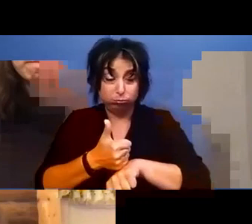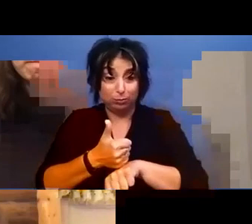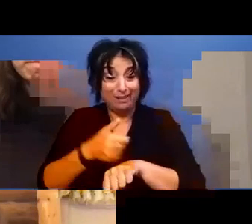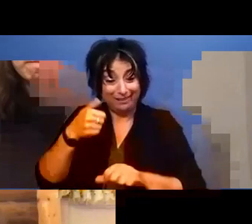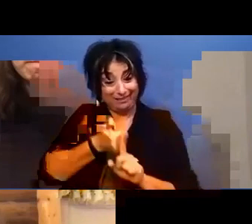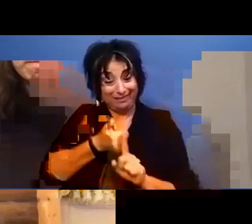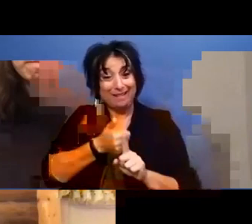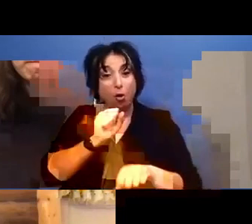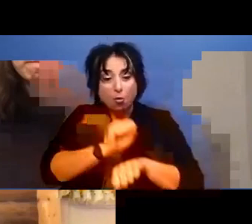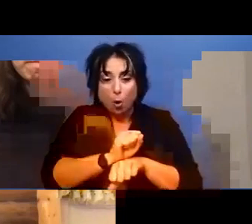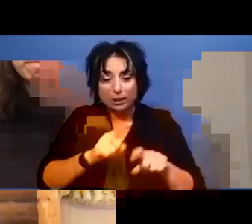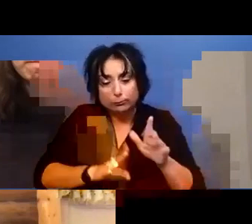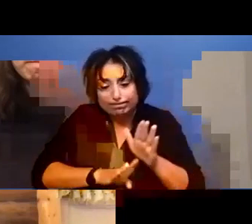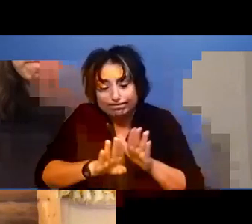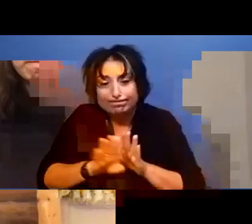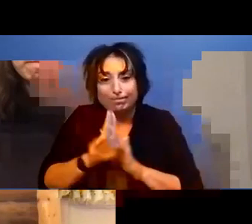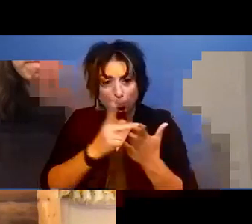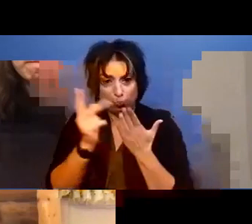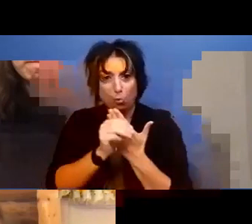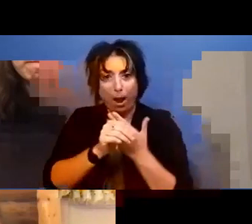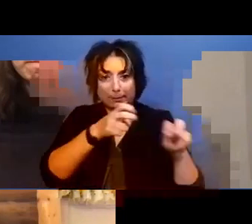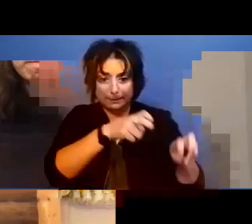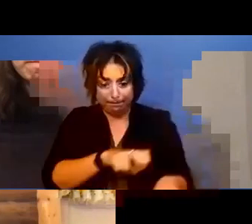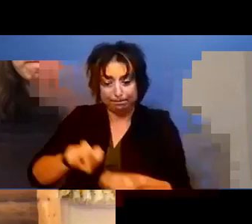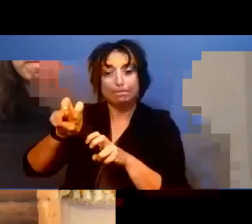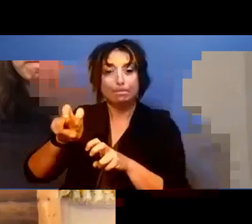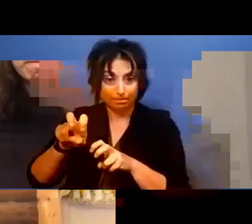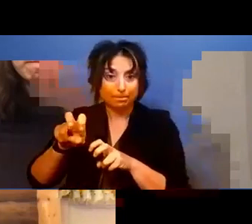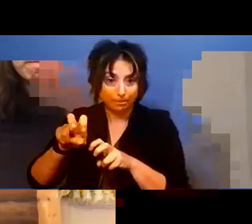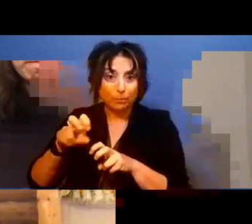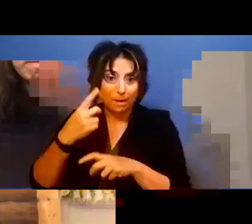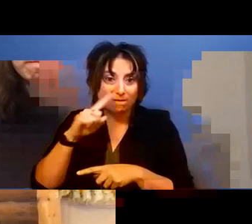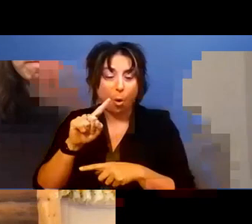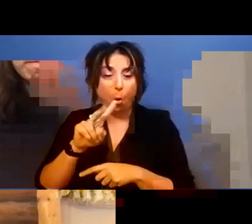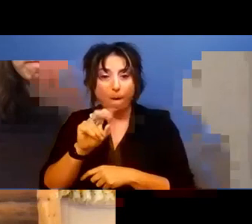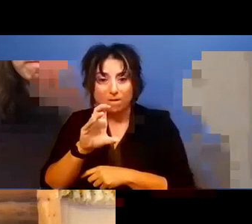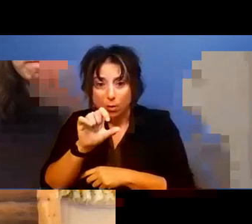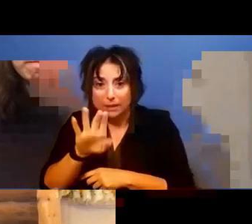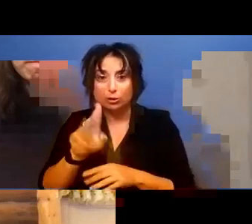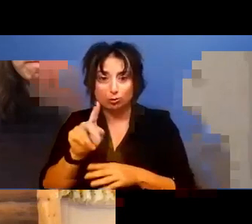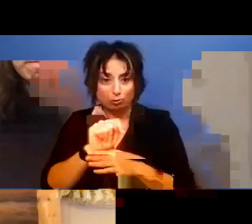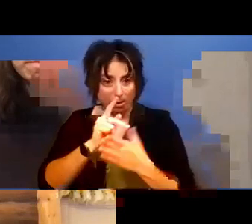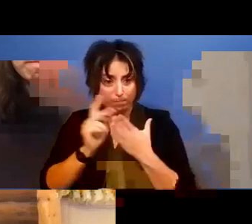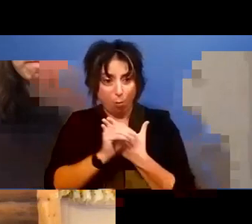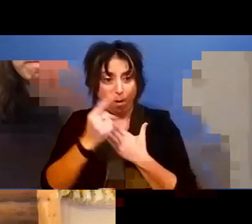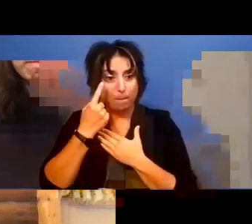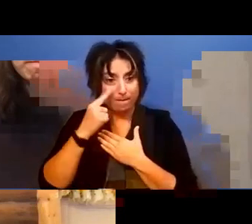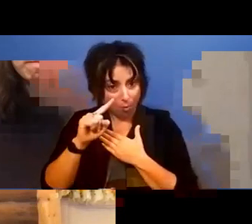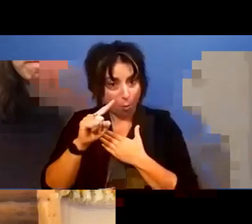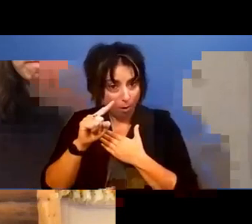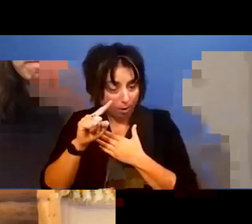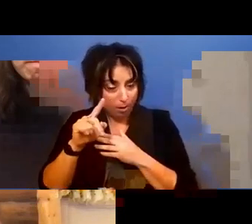develop transitional programs, vocational training programs for young people who might